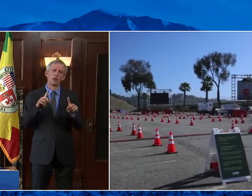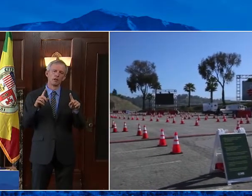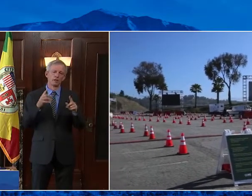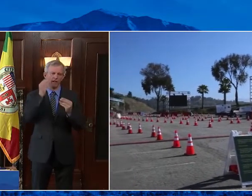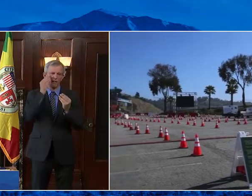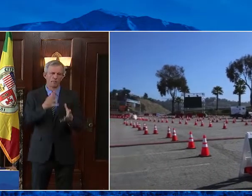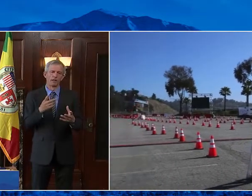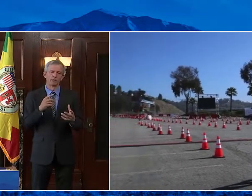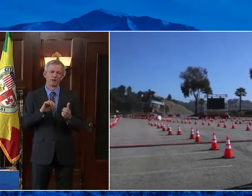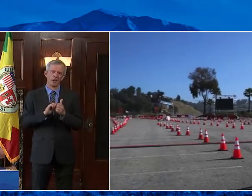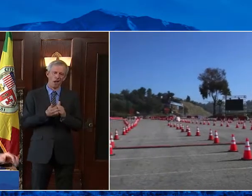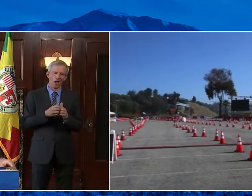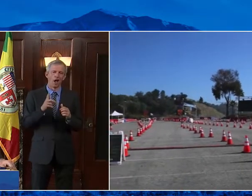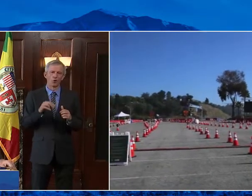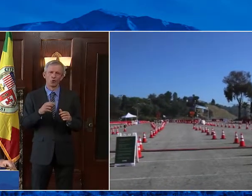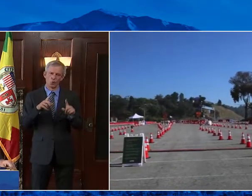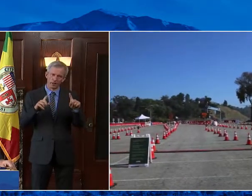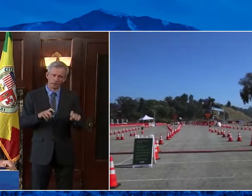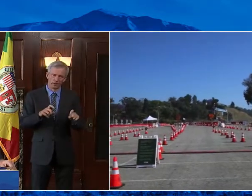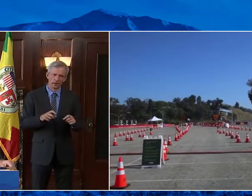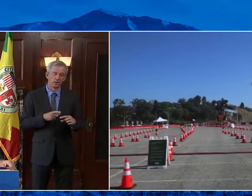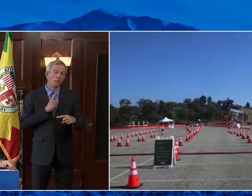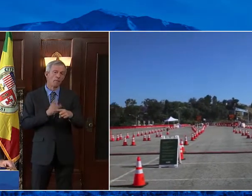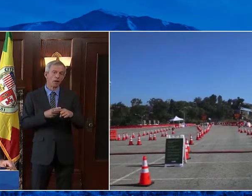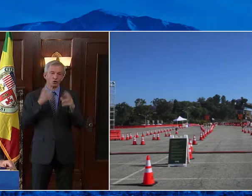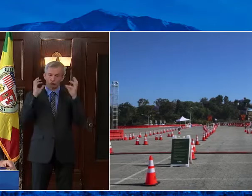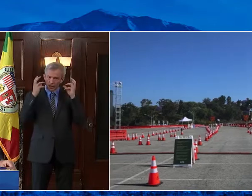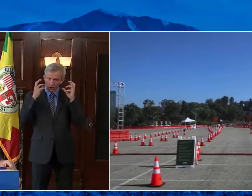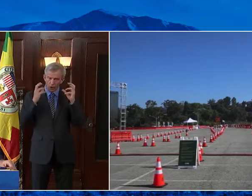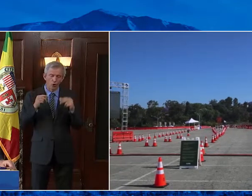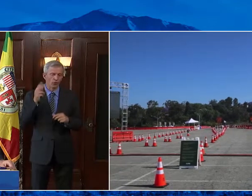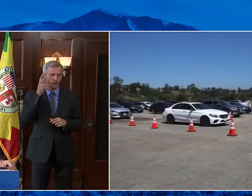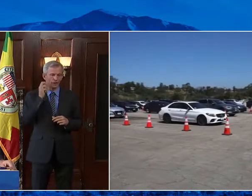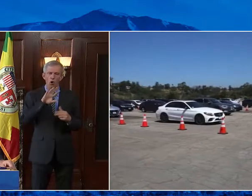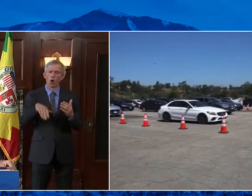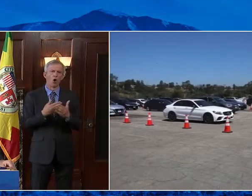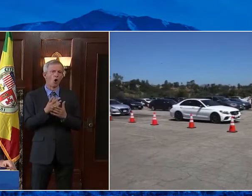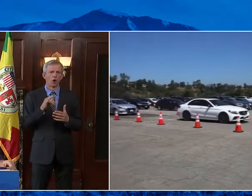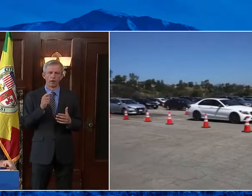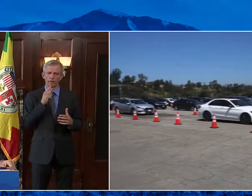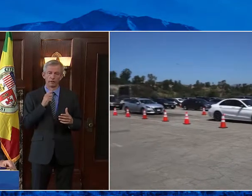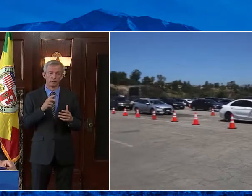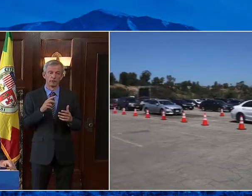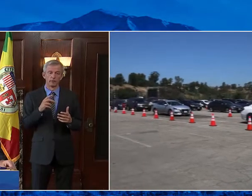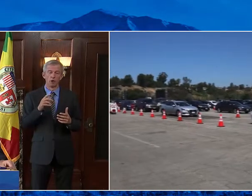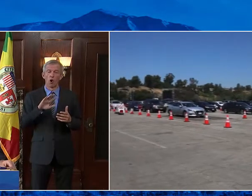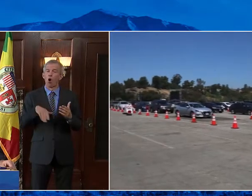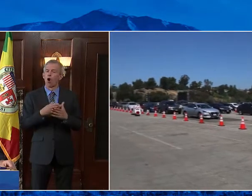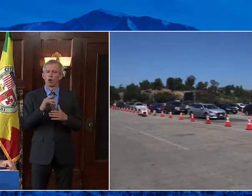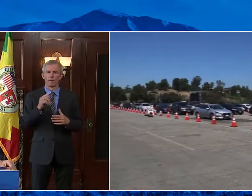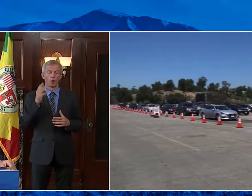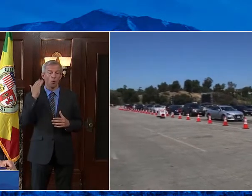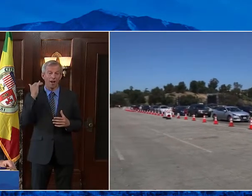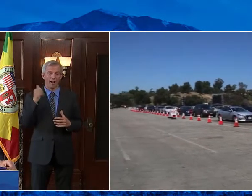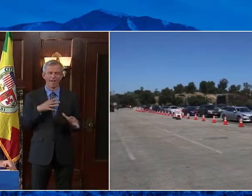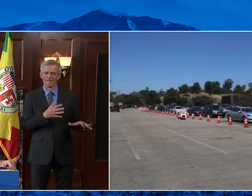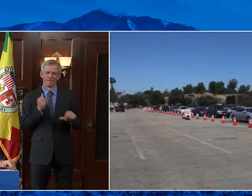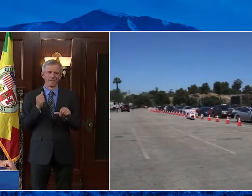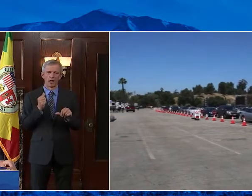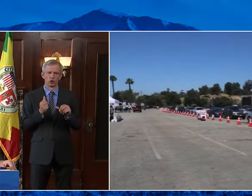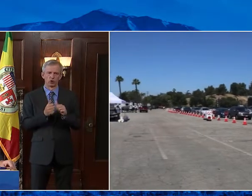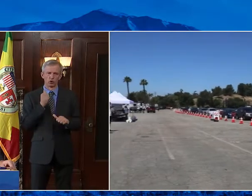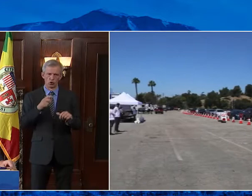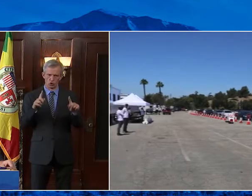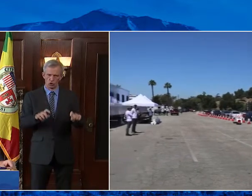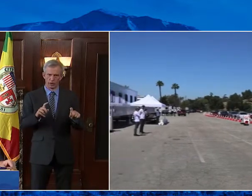line. They've also put radio on that you can tune in and hear it all. All of this is going to be for faster throughput. It takes a day or two to get it humming,